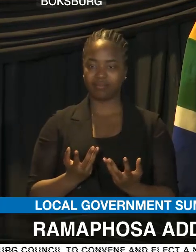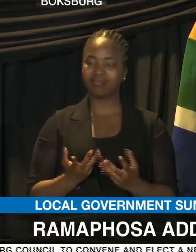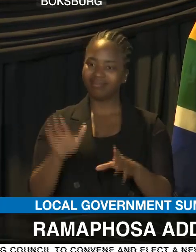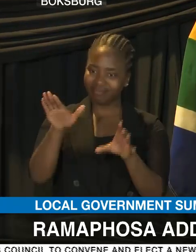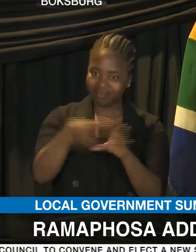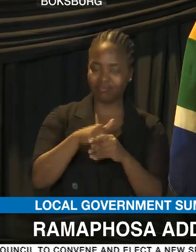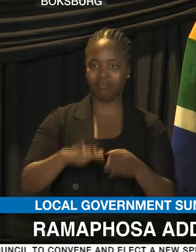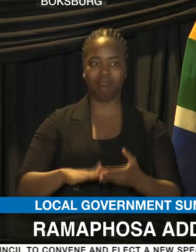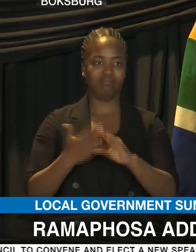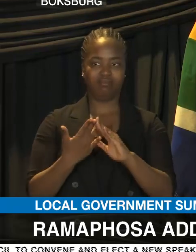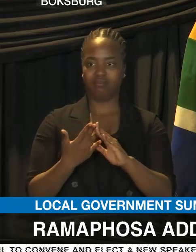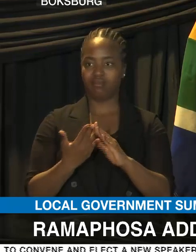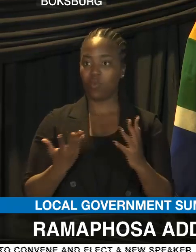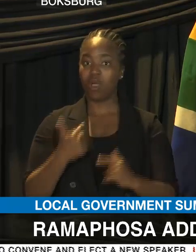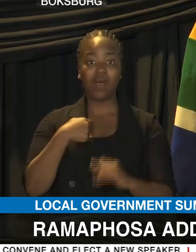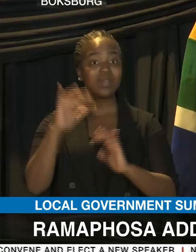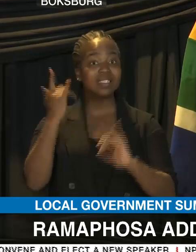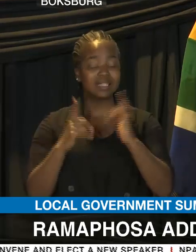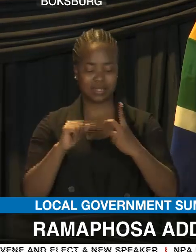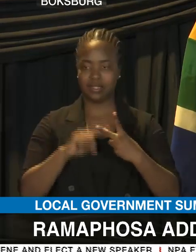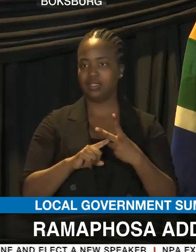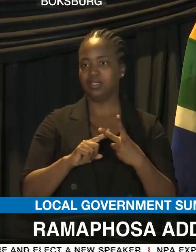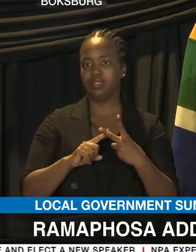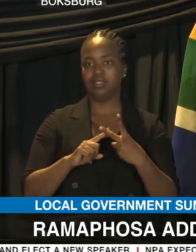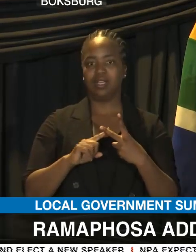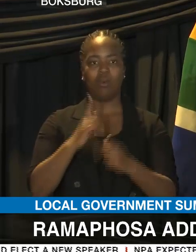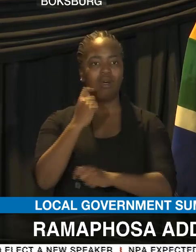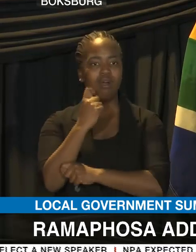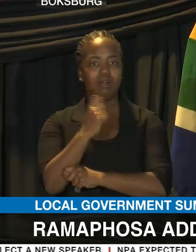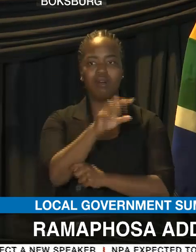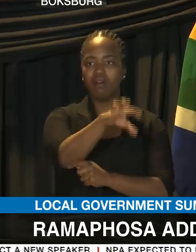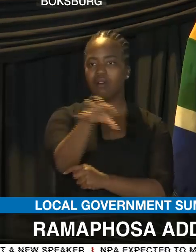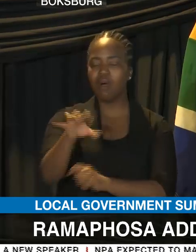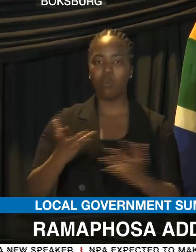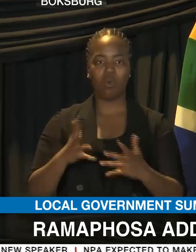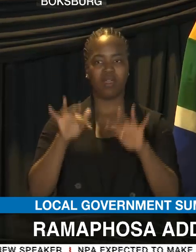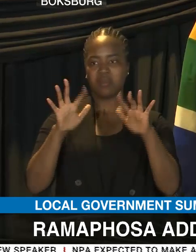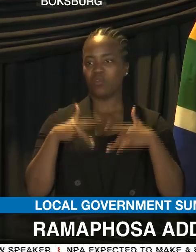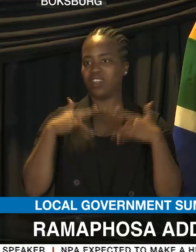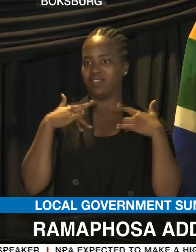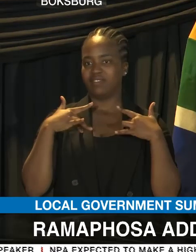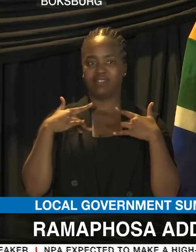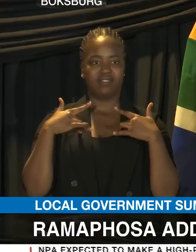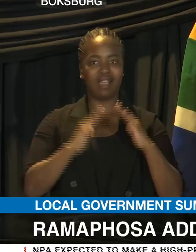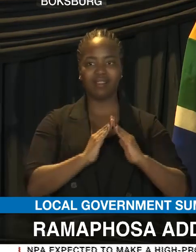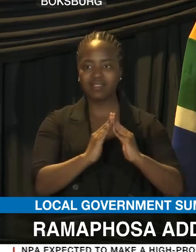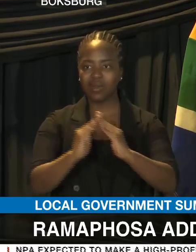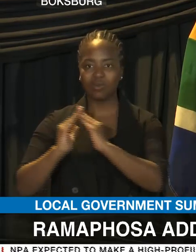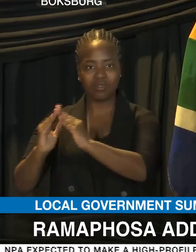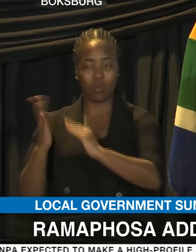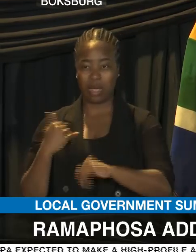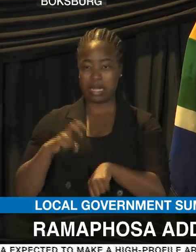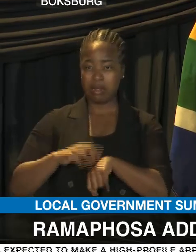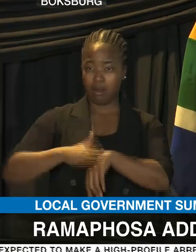our local towns, in our metros, where our people live and where they are